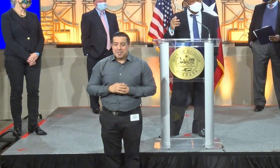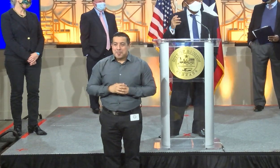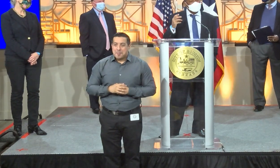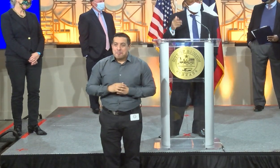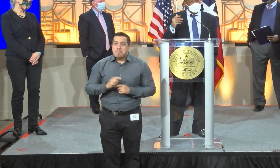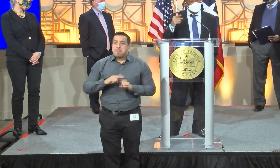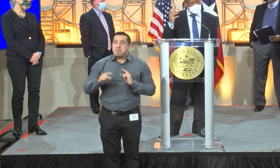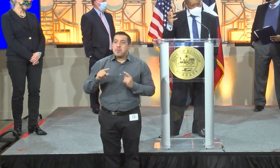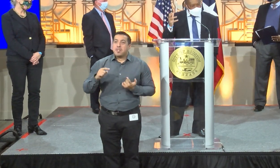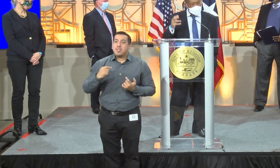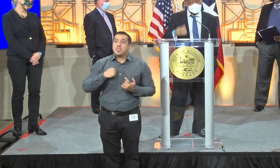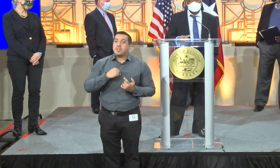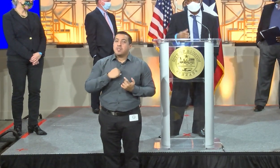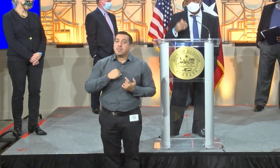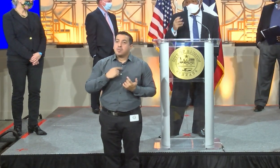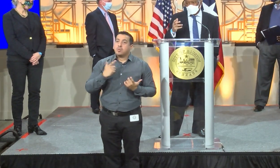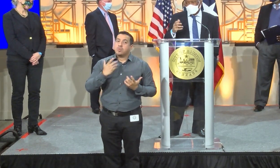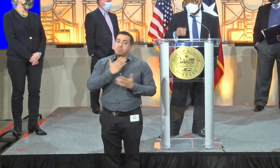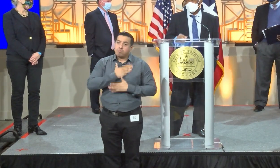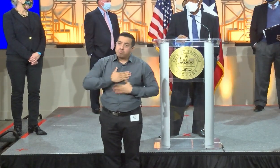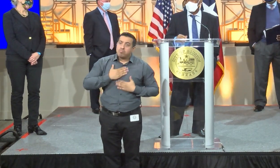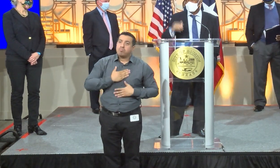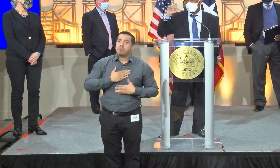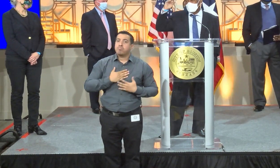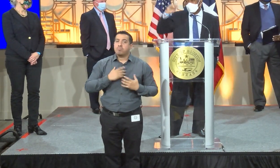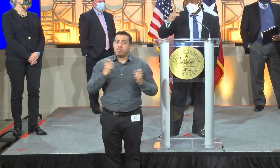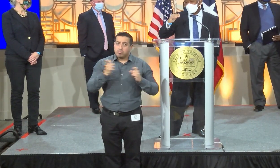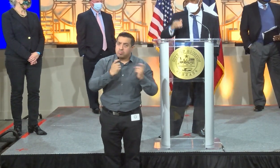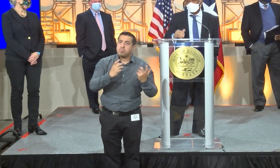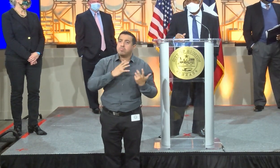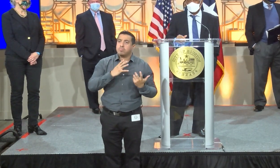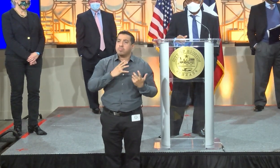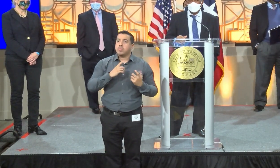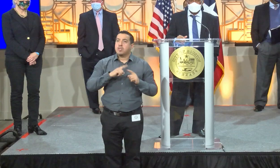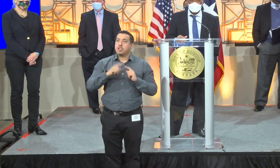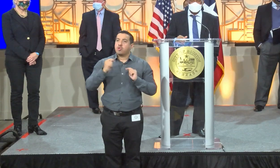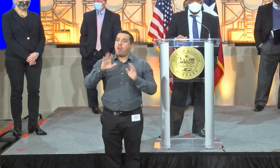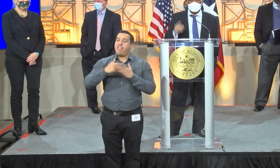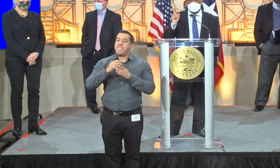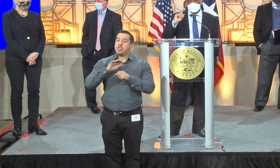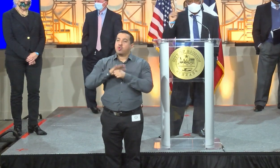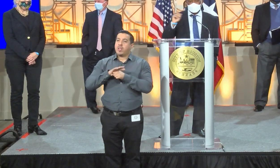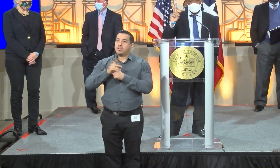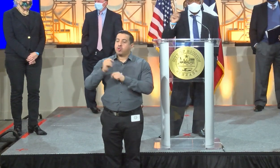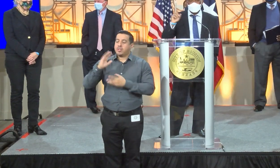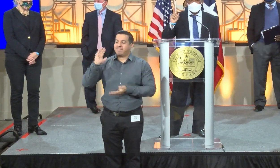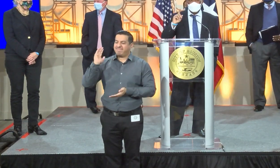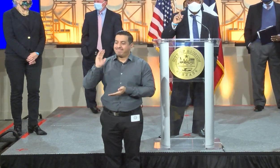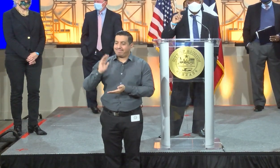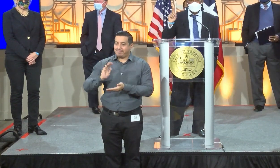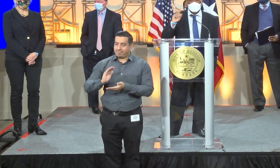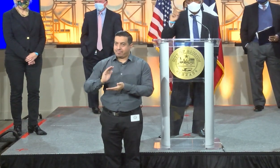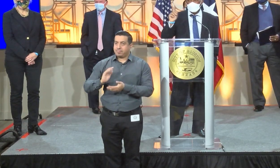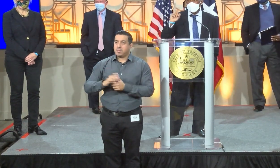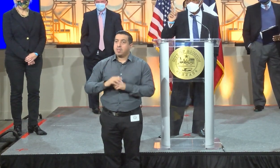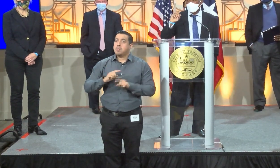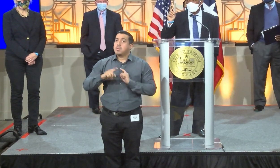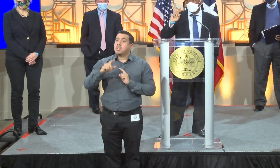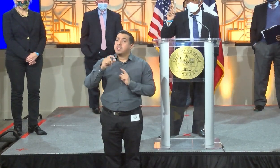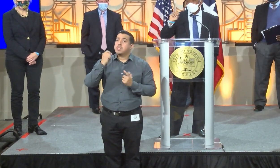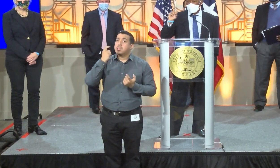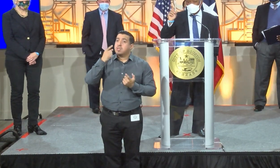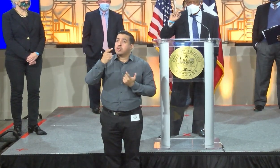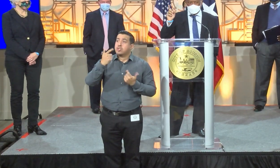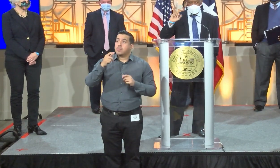So let's be festive, let's enjoy it, let's bring down the stress level, and again, be mindful